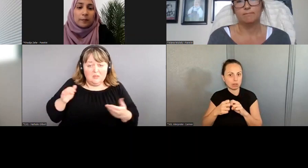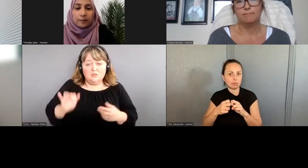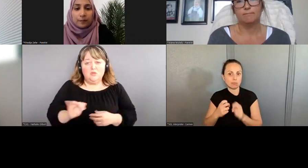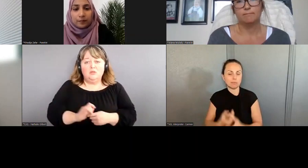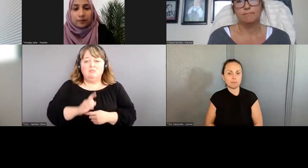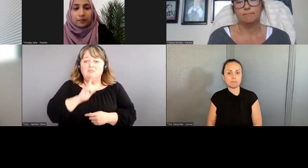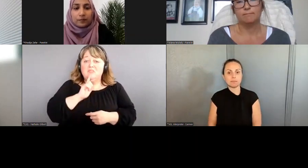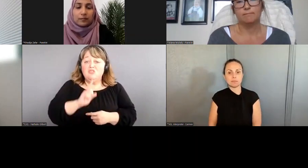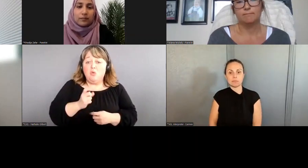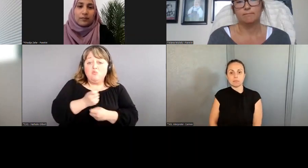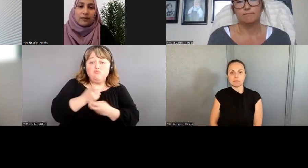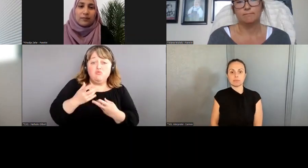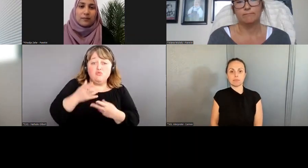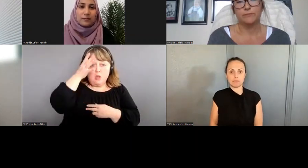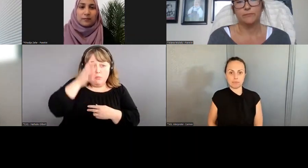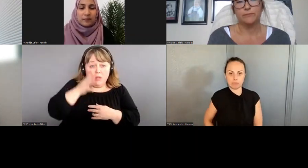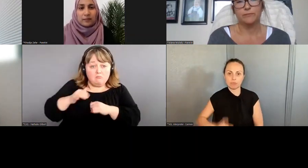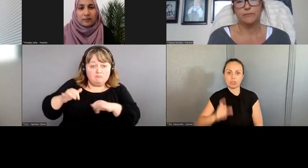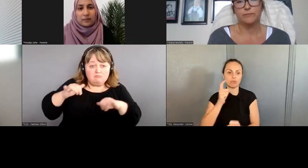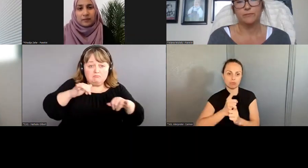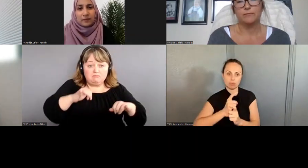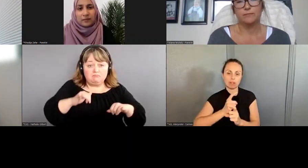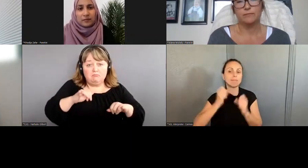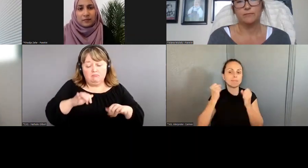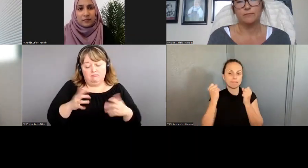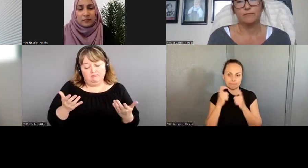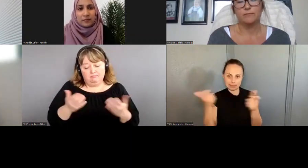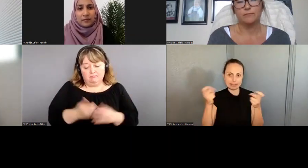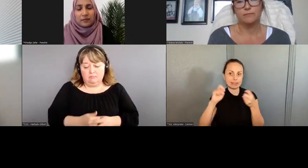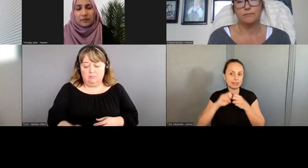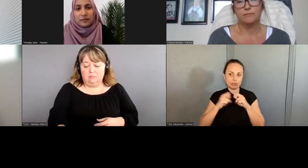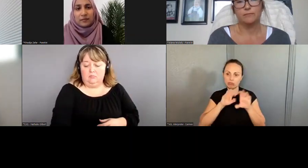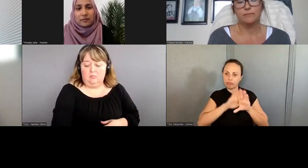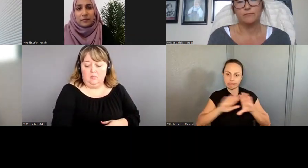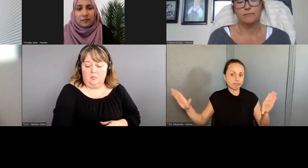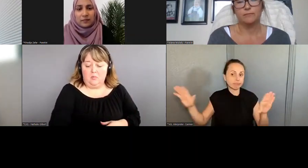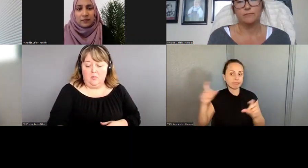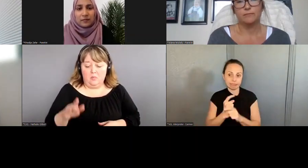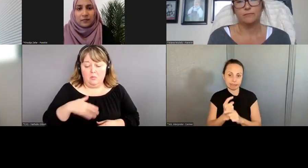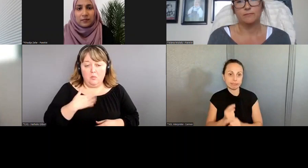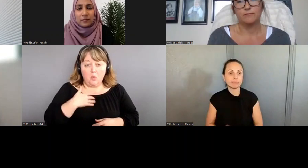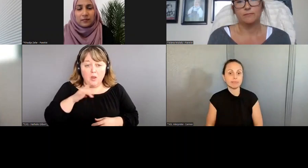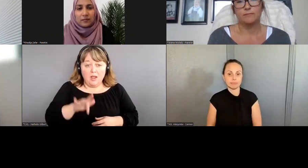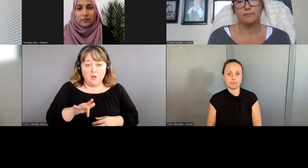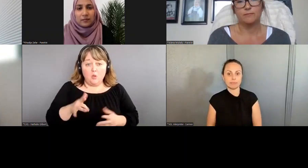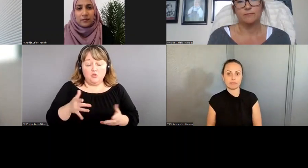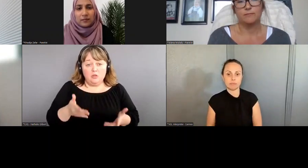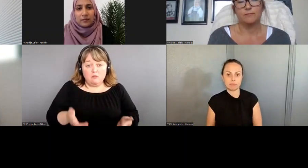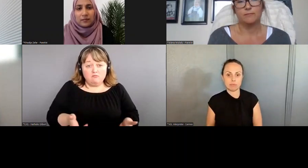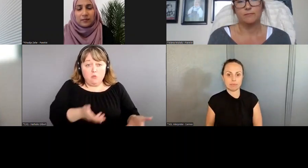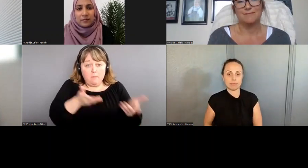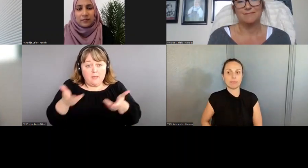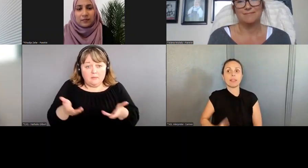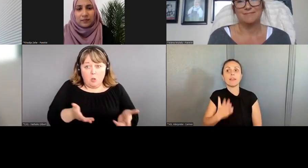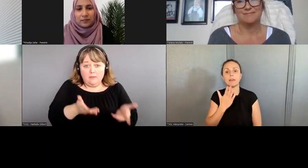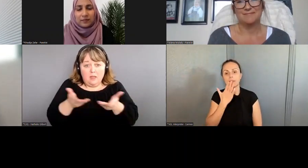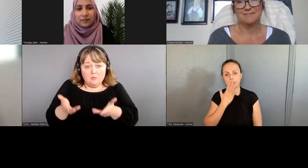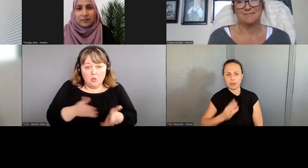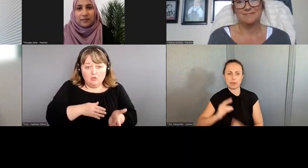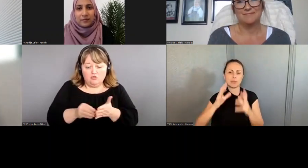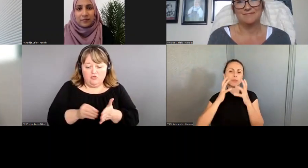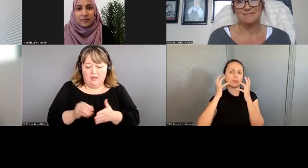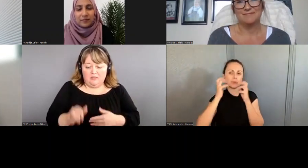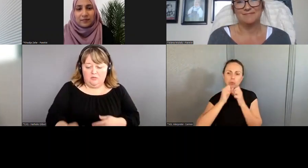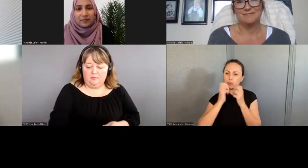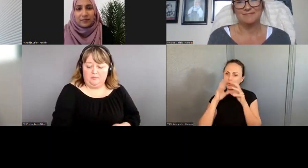disabilities. Absolutely. It's an issue across the board. Thank you so